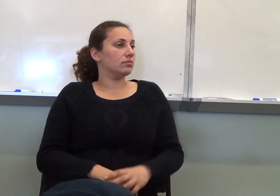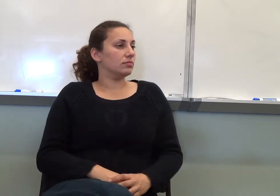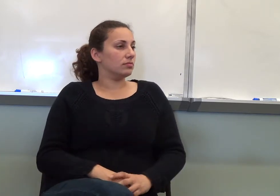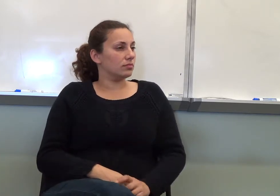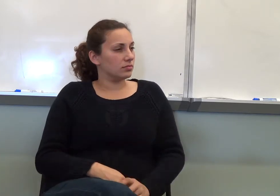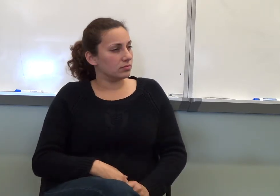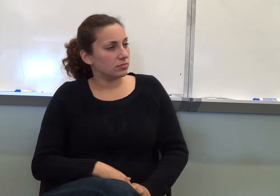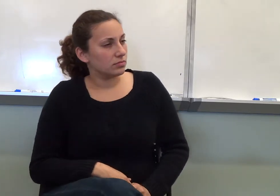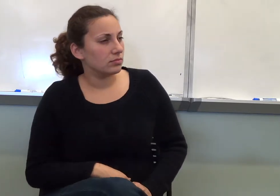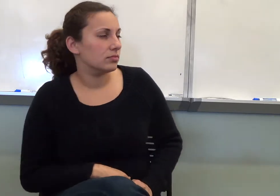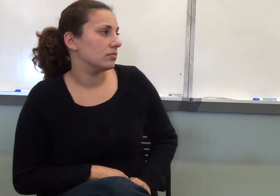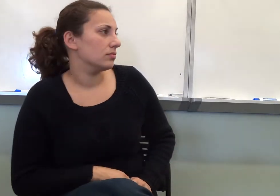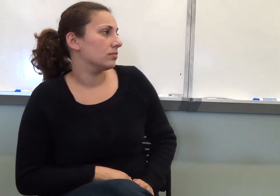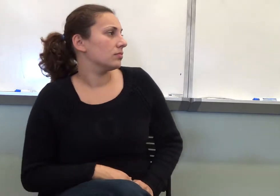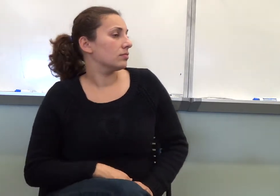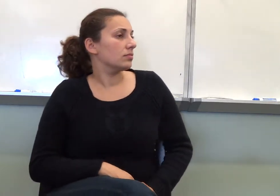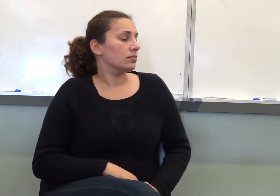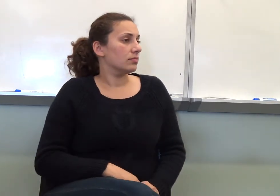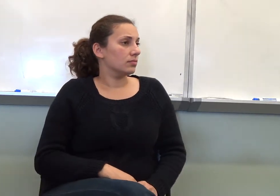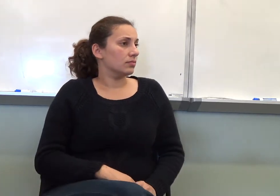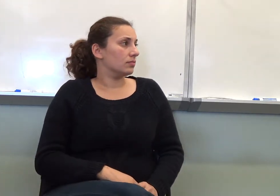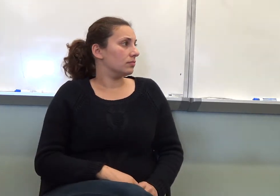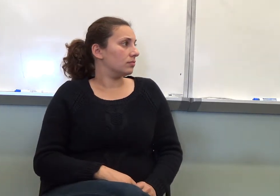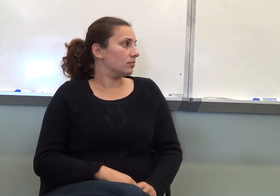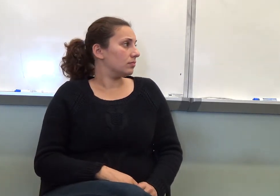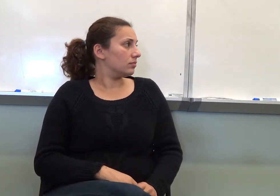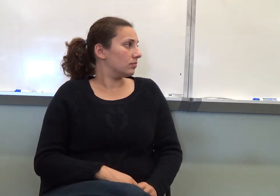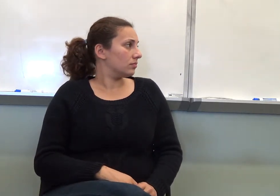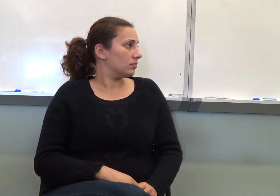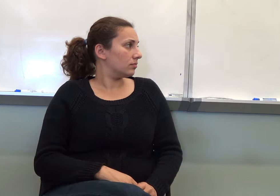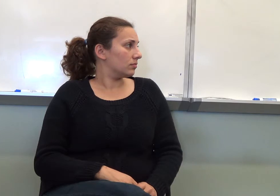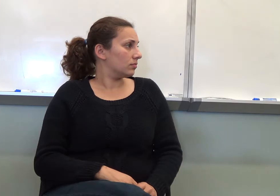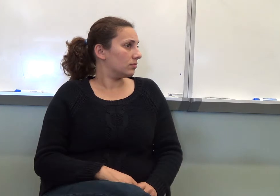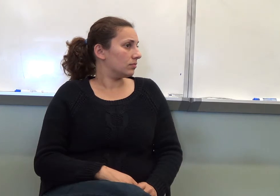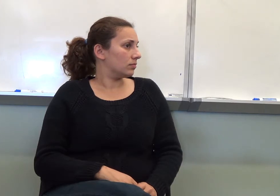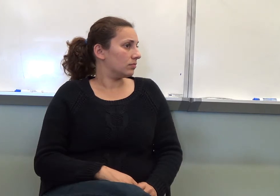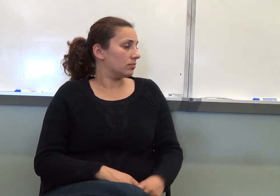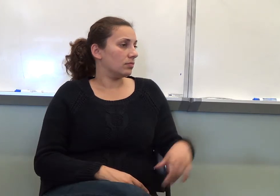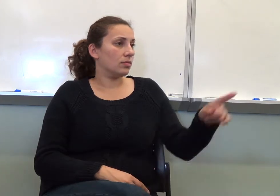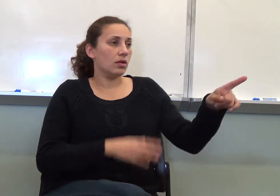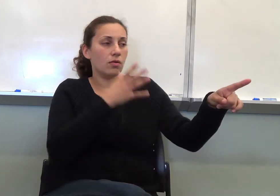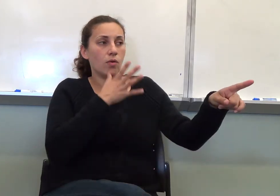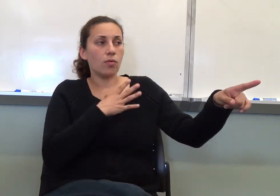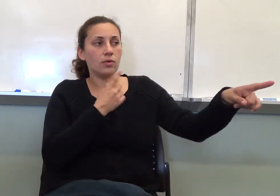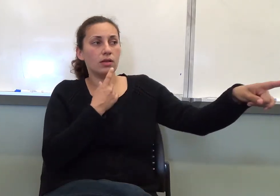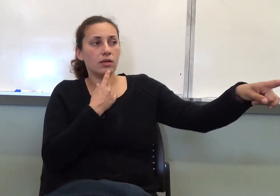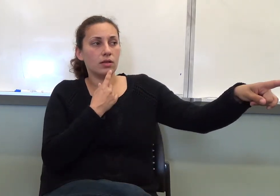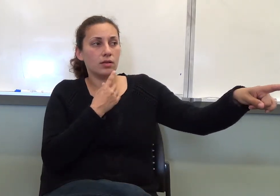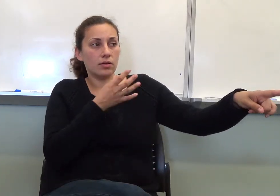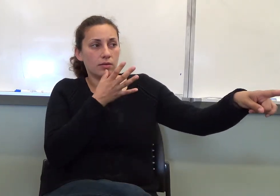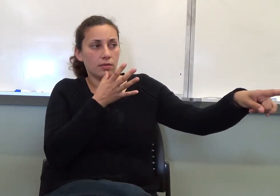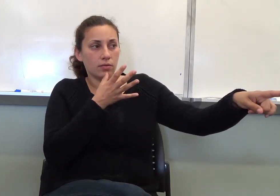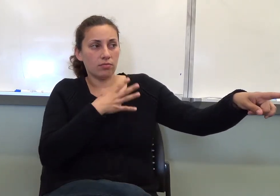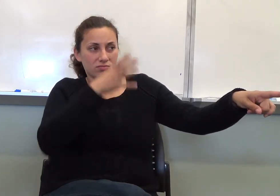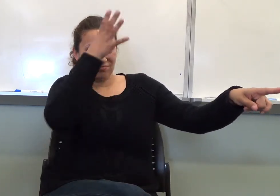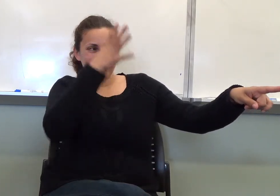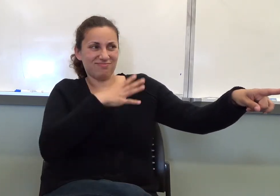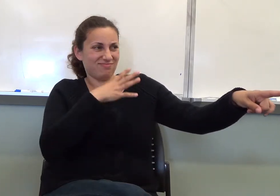by 0.9, just whatever A is? Why can't you, what was the next word? Like, you know how usually you get the